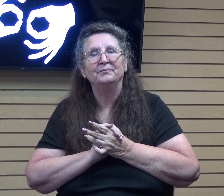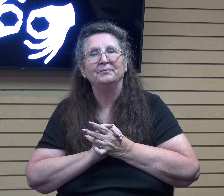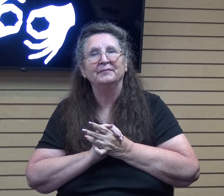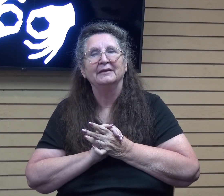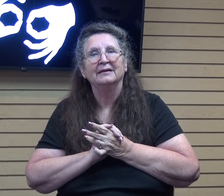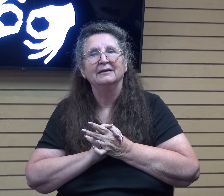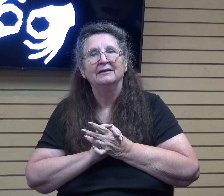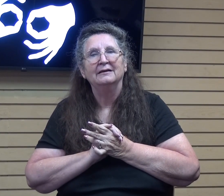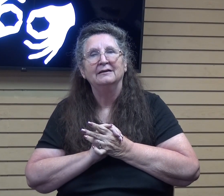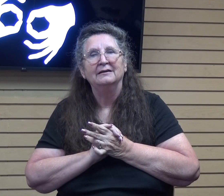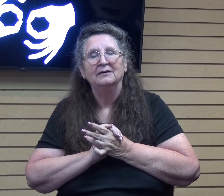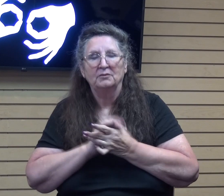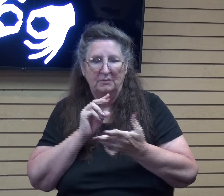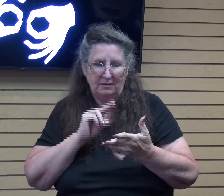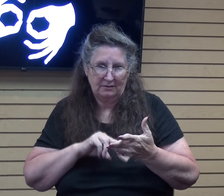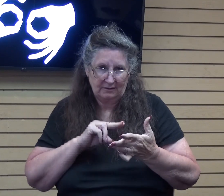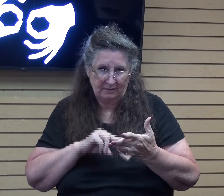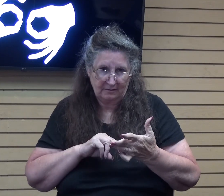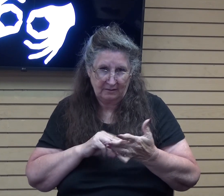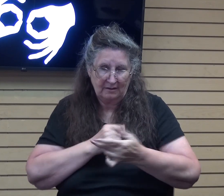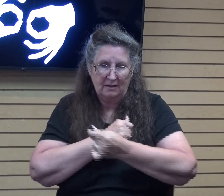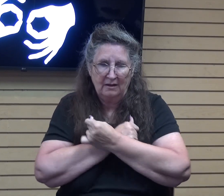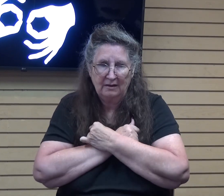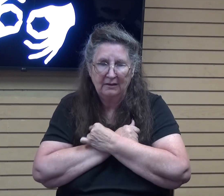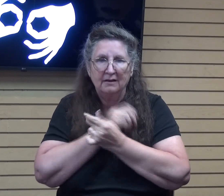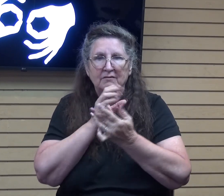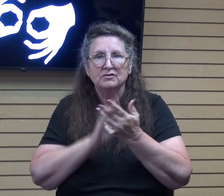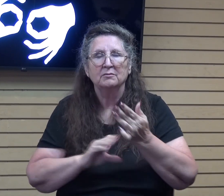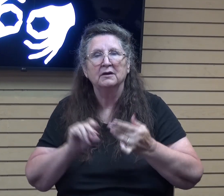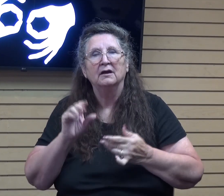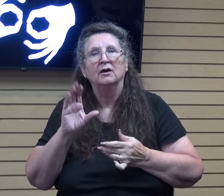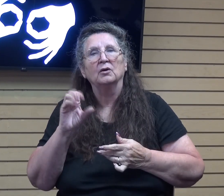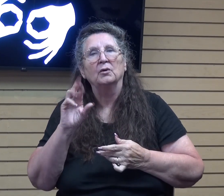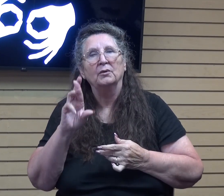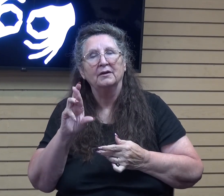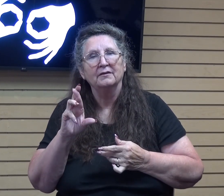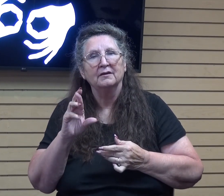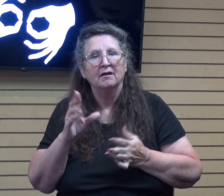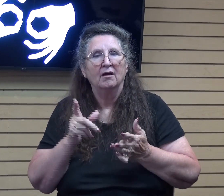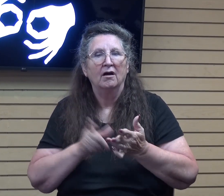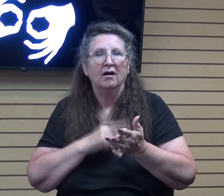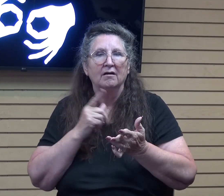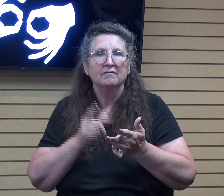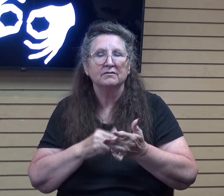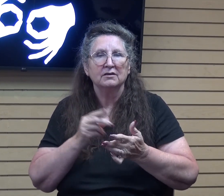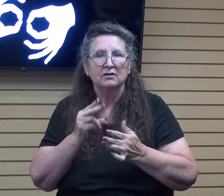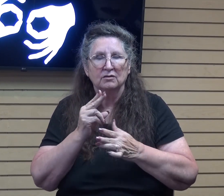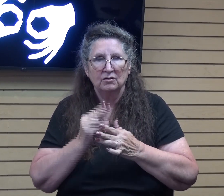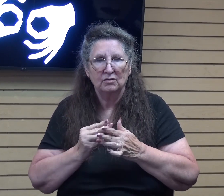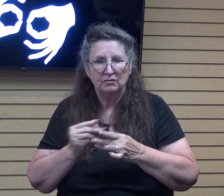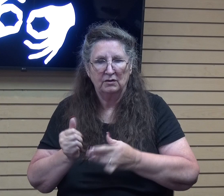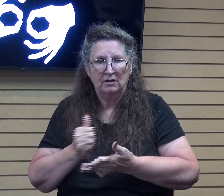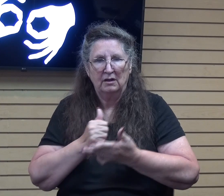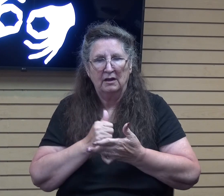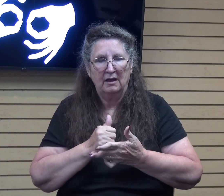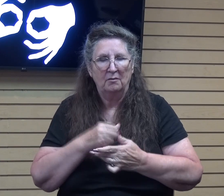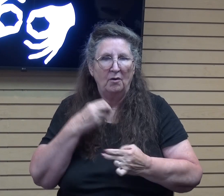We're going to look at a love chapter in Corinthians. Often it is used to help difficult or